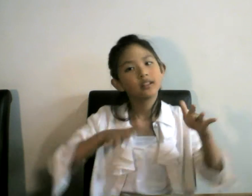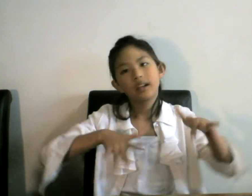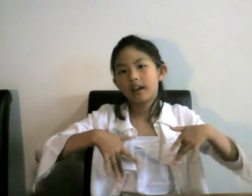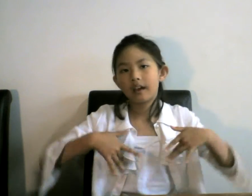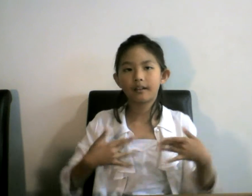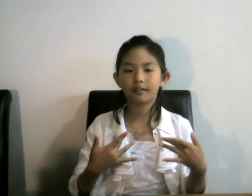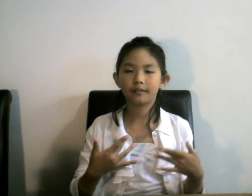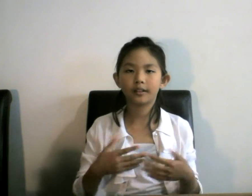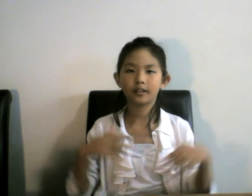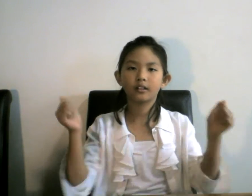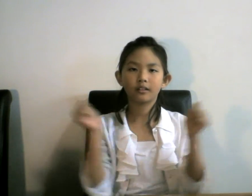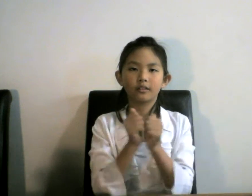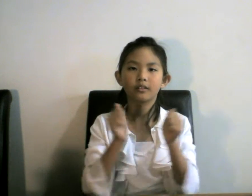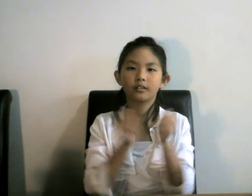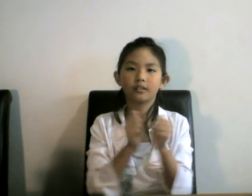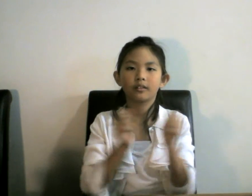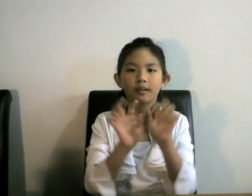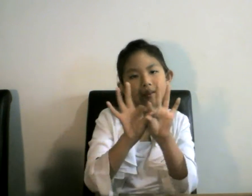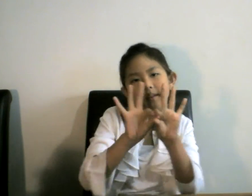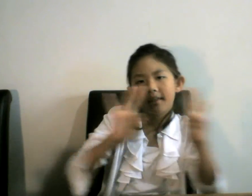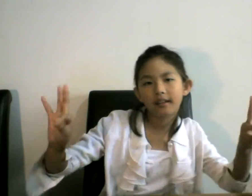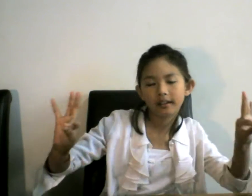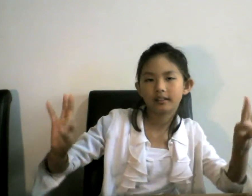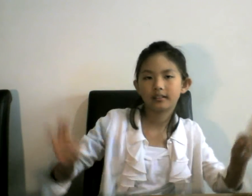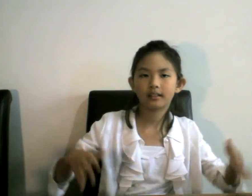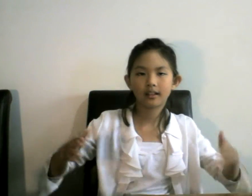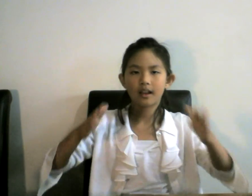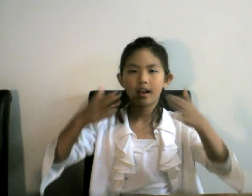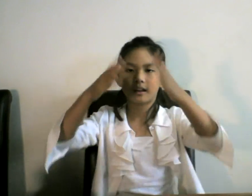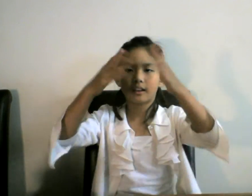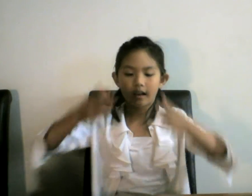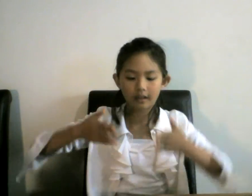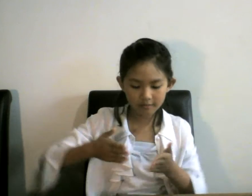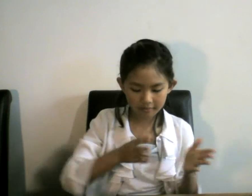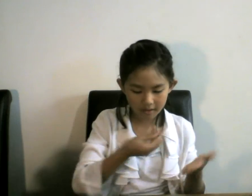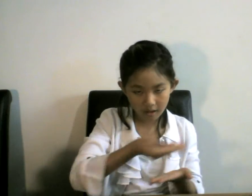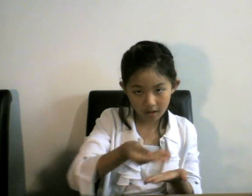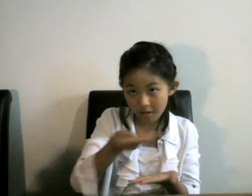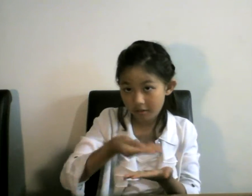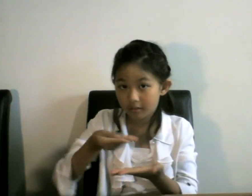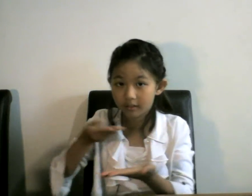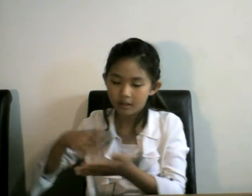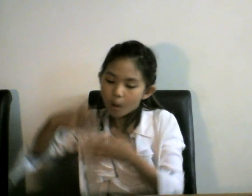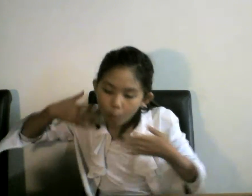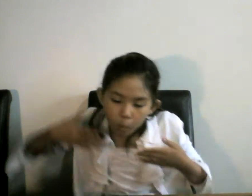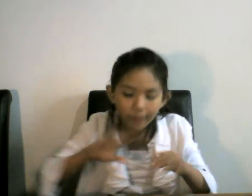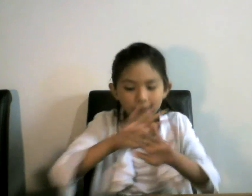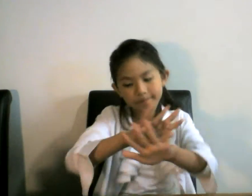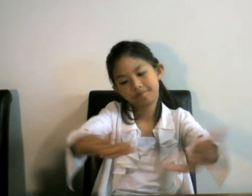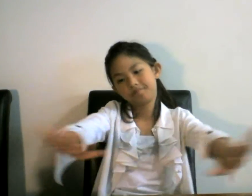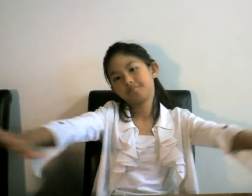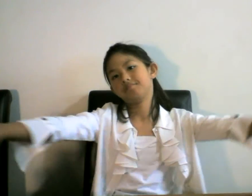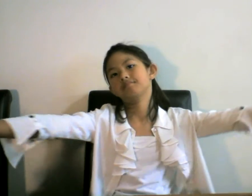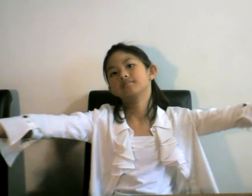you ever feel so paper thin, like a house of cards, one blow from caving in? Do